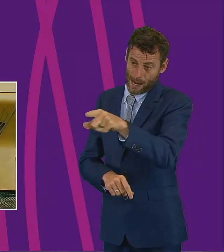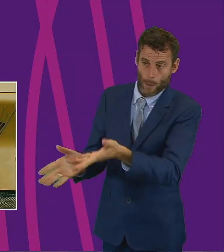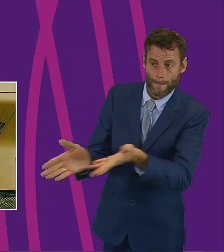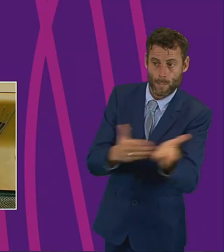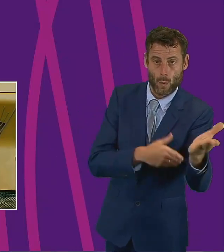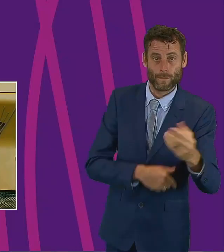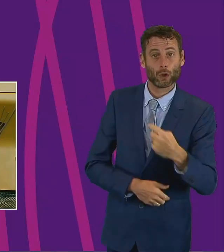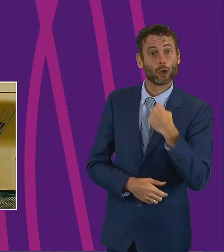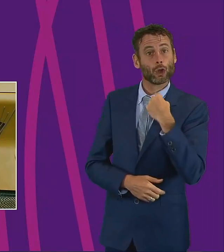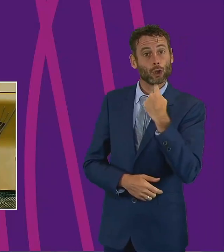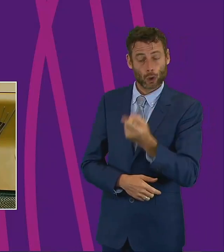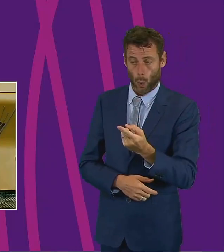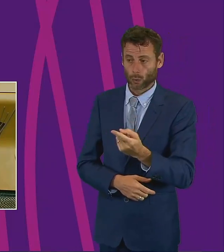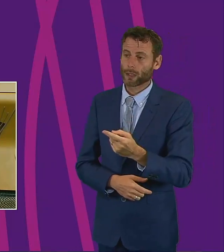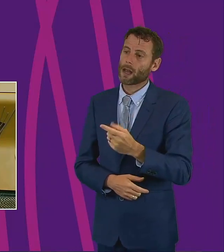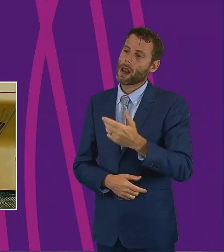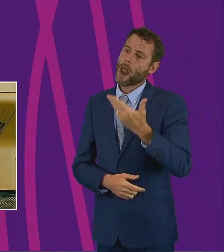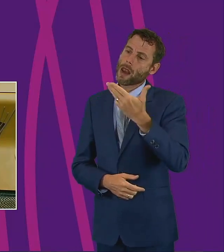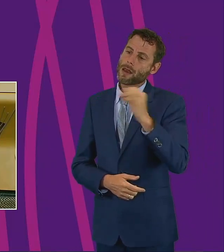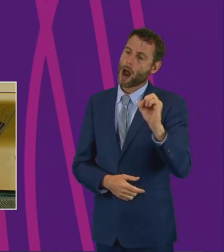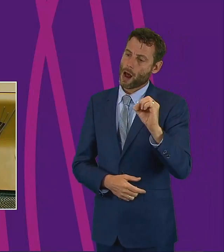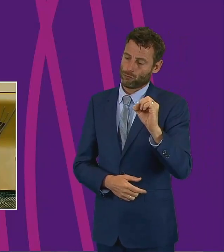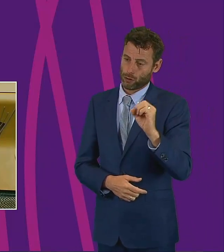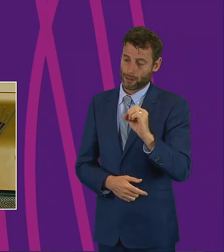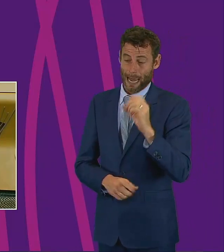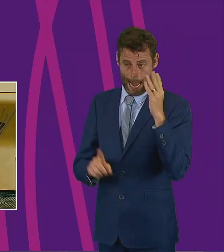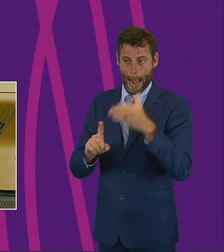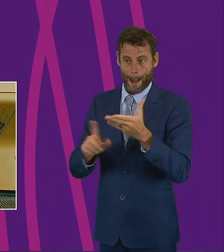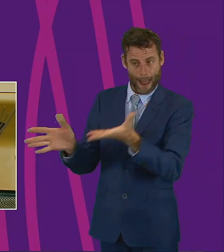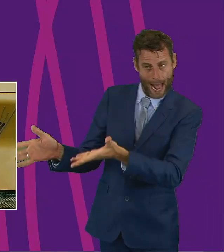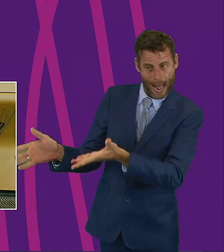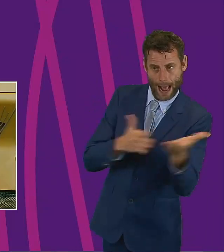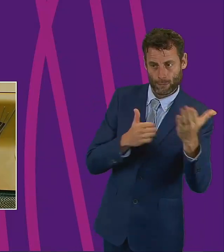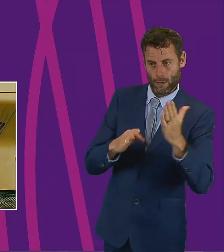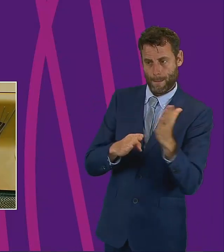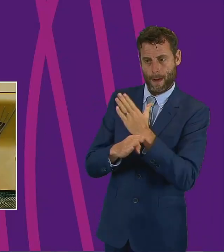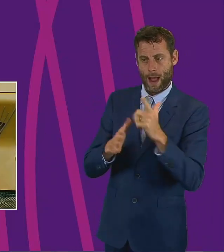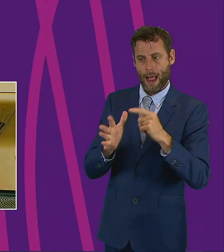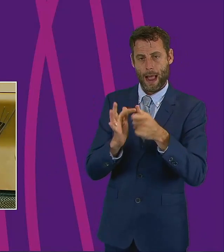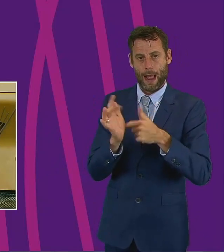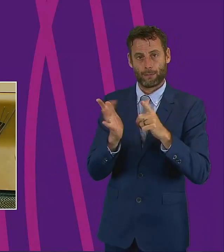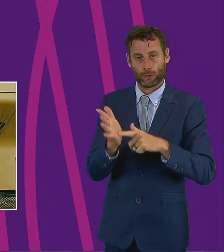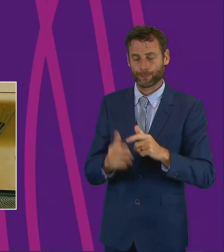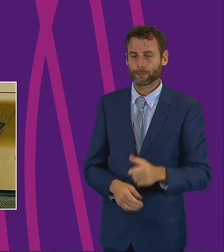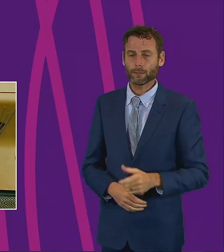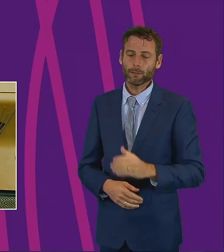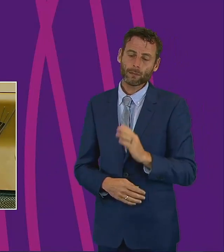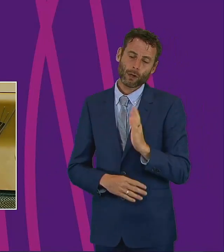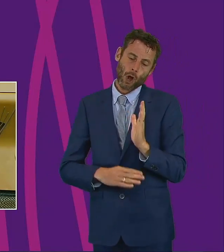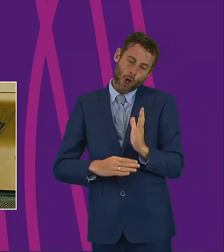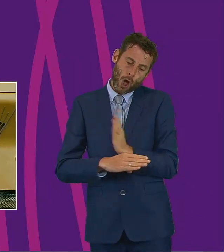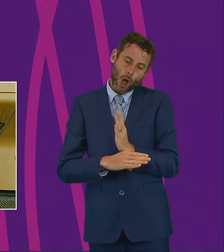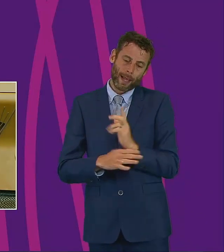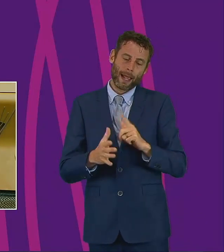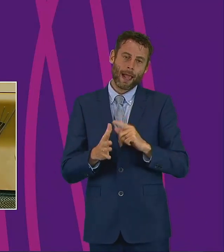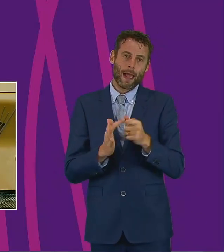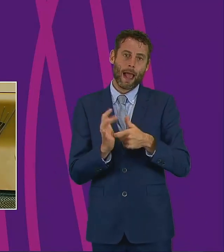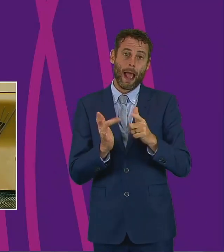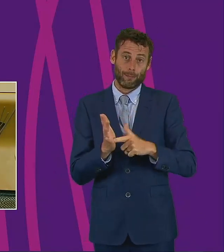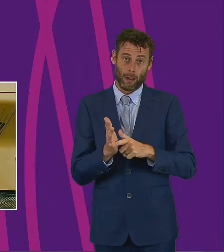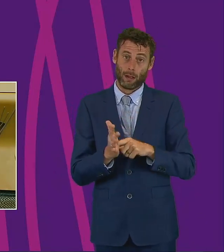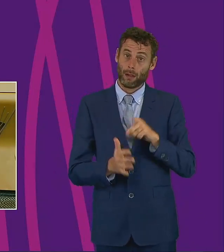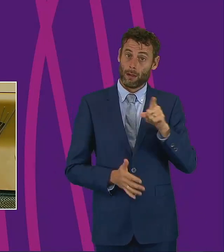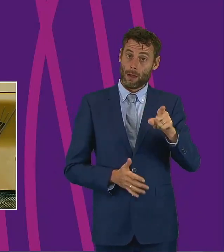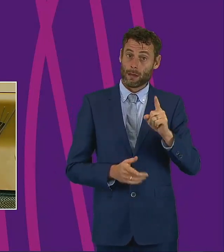was made to move 900 patients out of hospital by the end of April. And we've learned that by early April, the Health Secretary congratulated health boards on